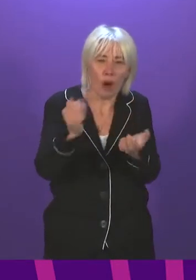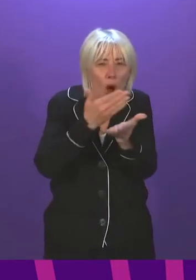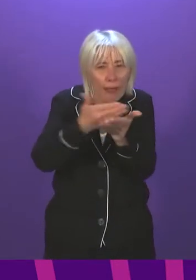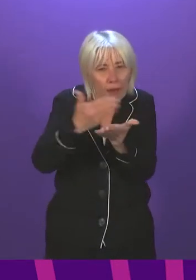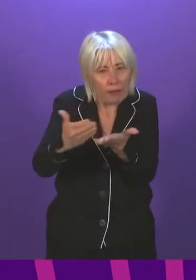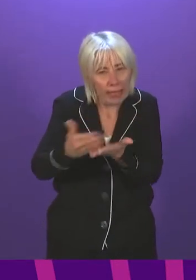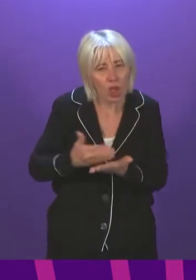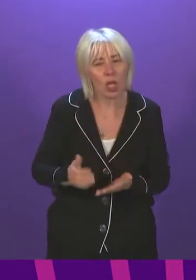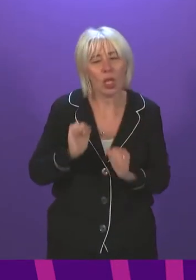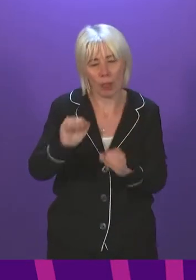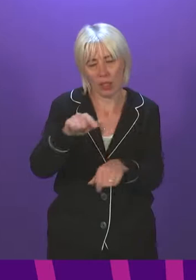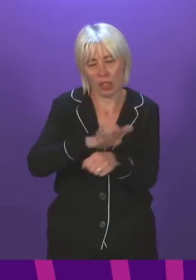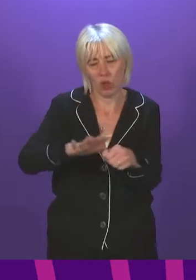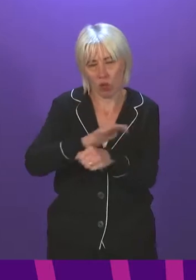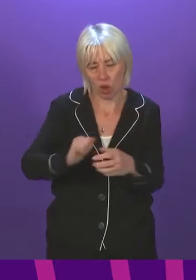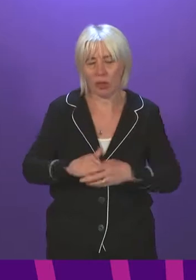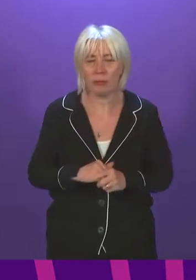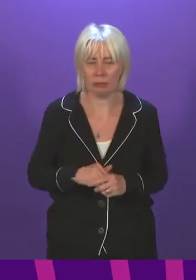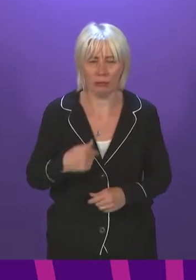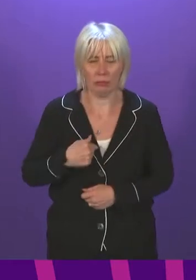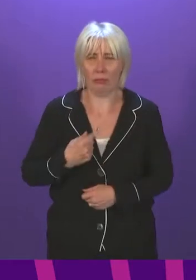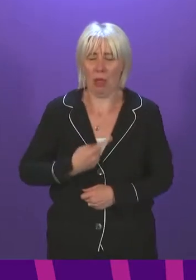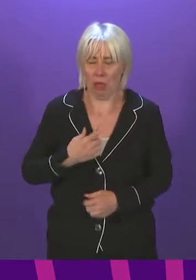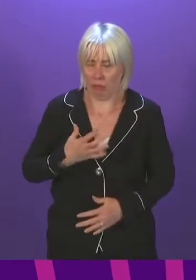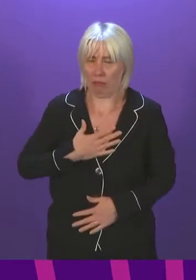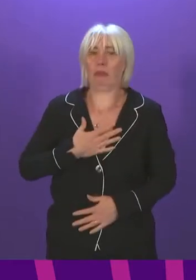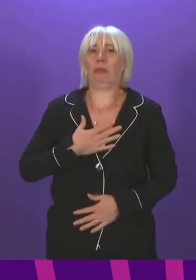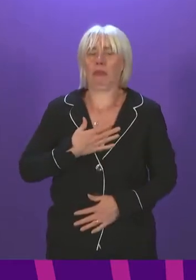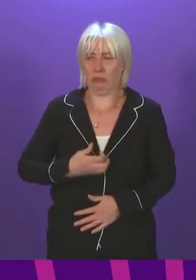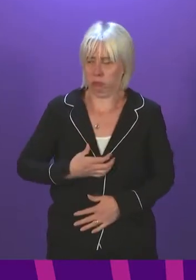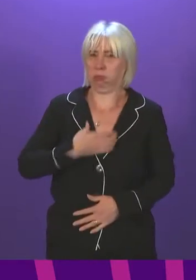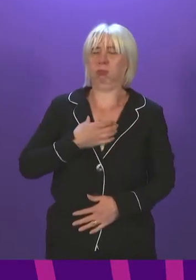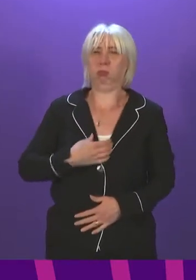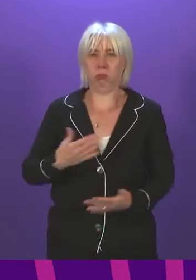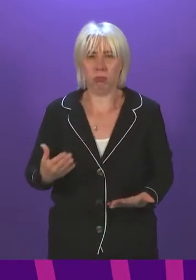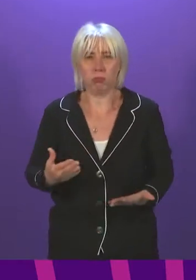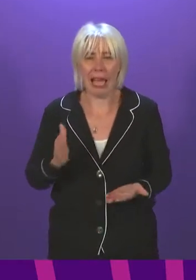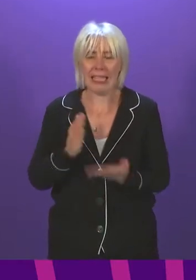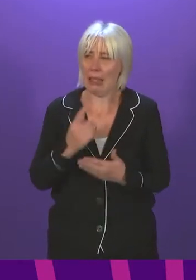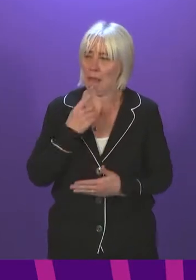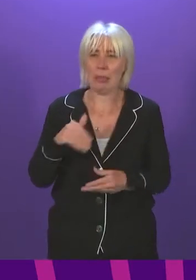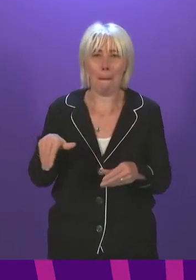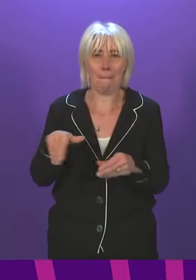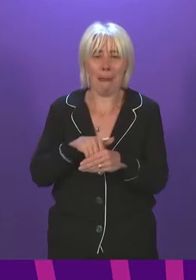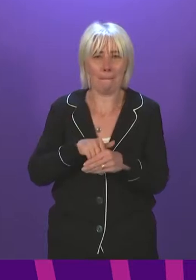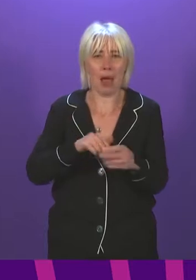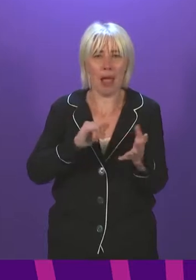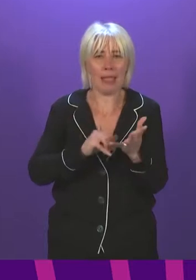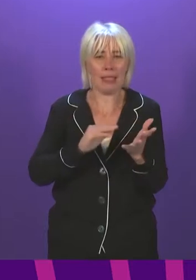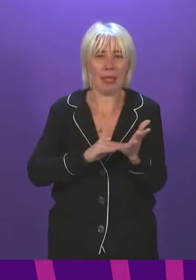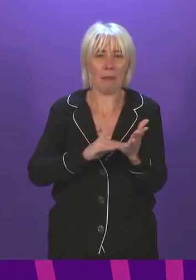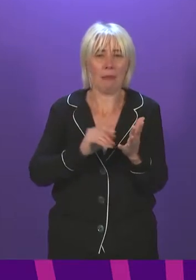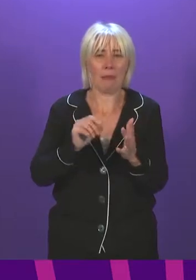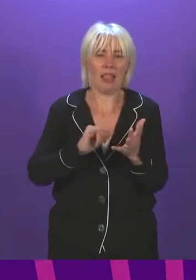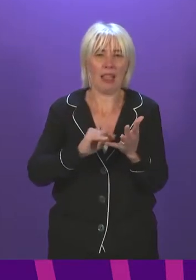clarification on this matter. I was dismayed to see it was actually a member of the Scottish Parliamentary